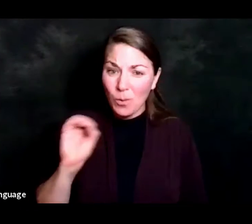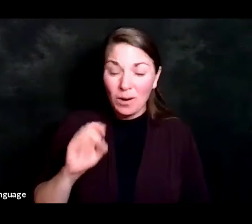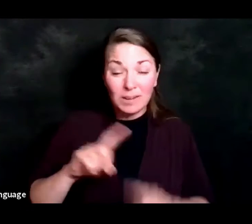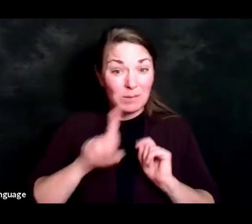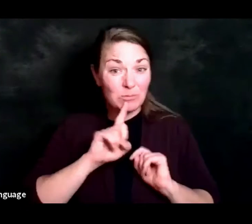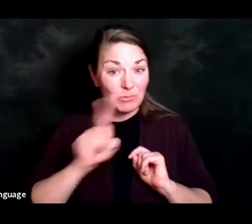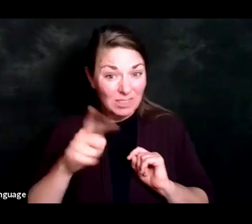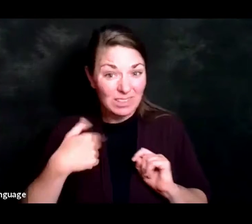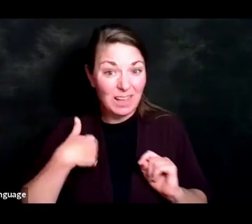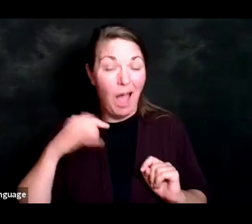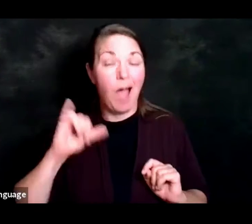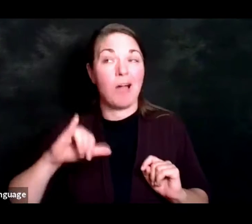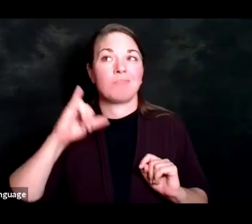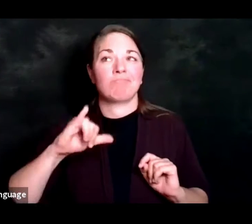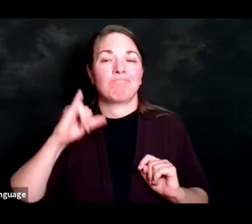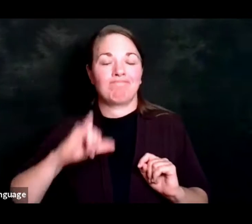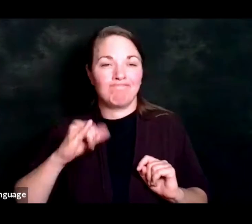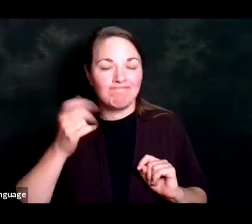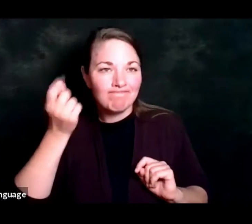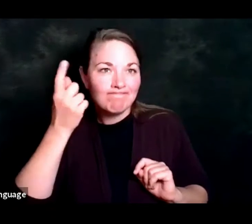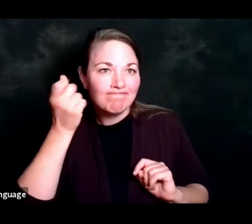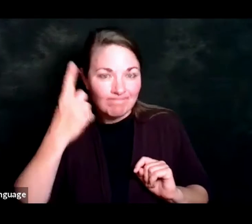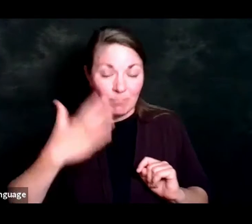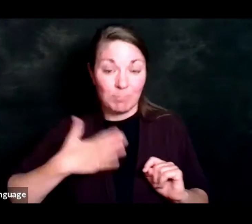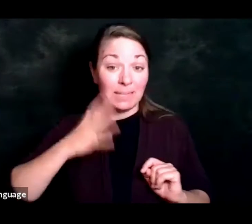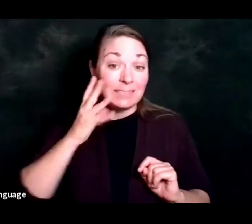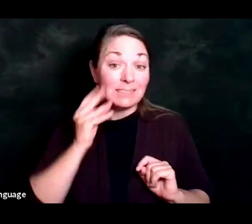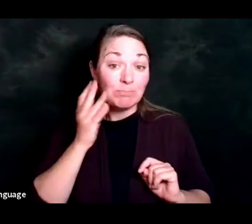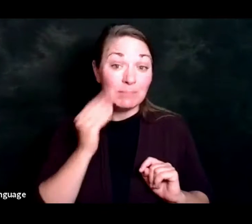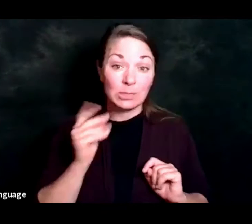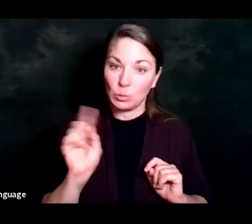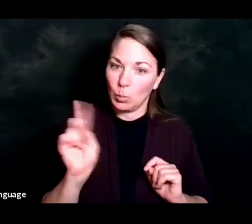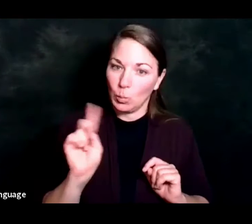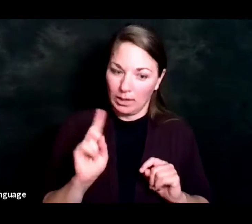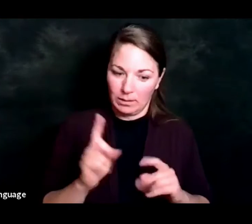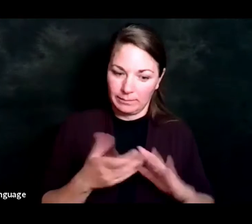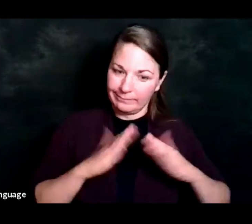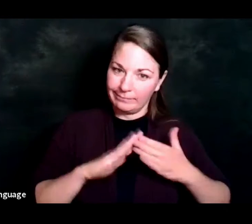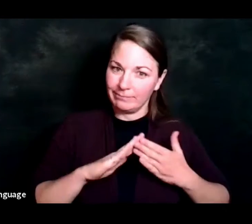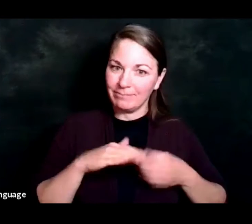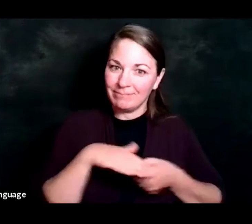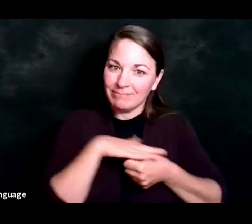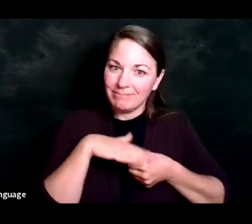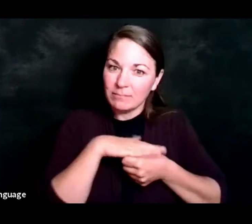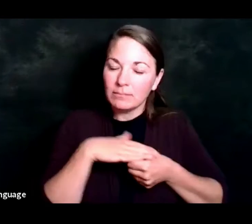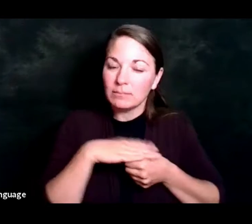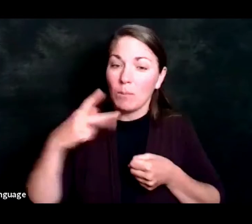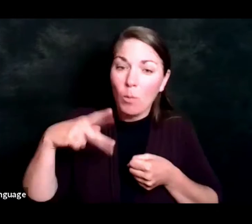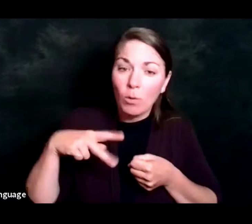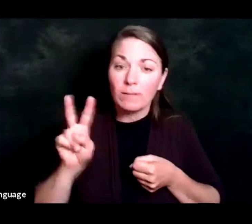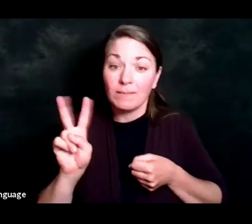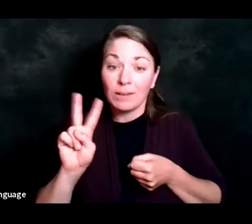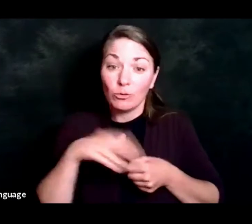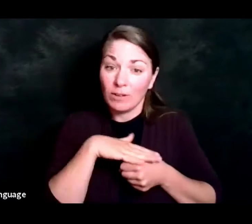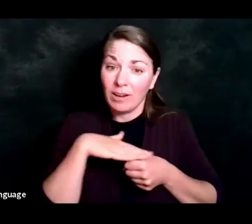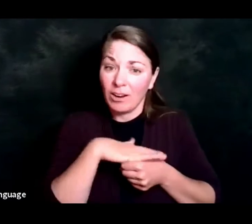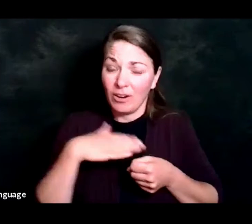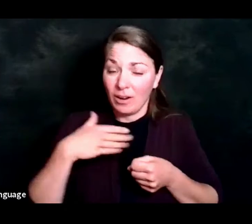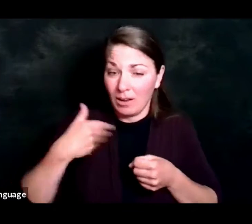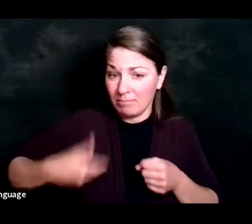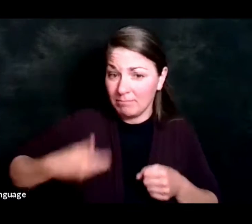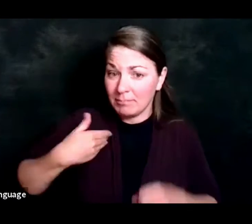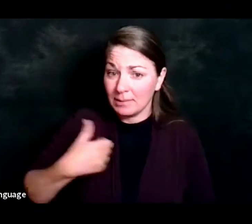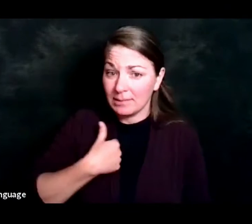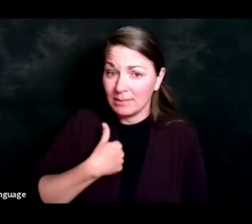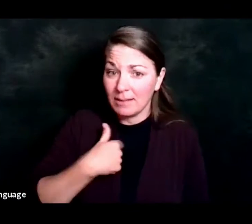also has highlighted to me that my own experience as an urban-based SANE in the Portland and Vancouver metro area comes